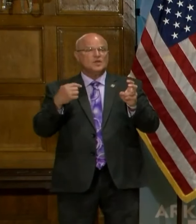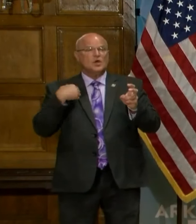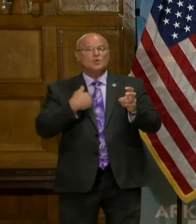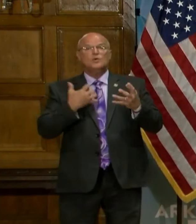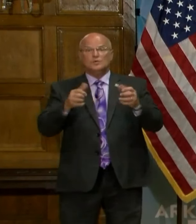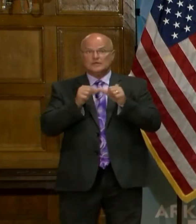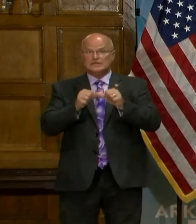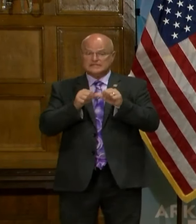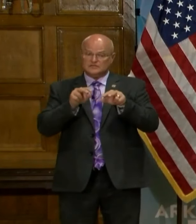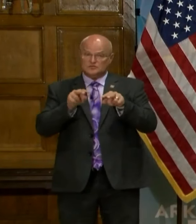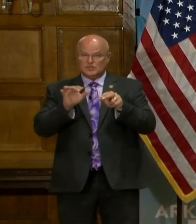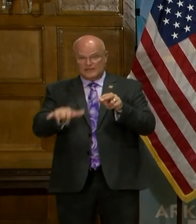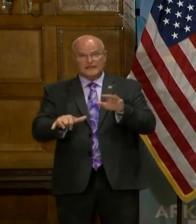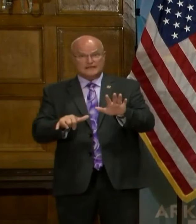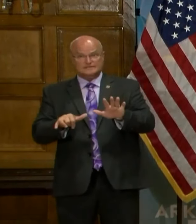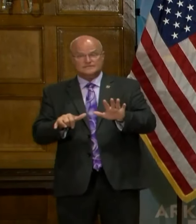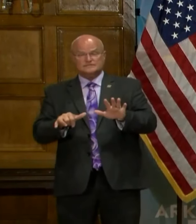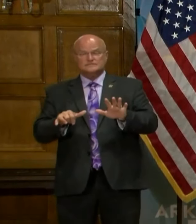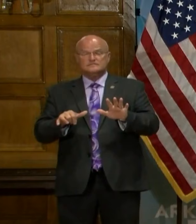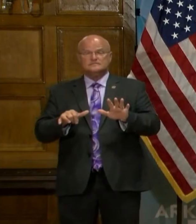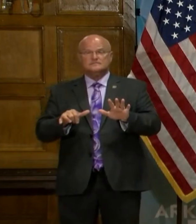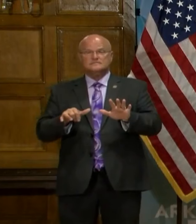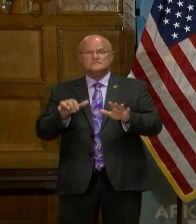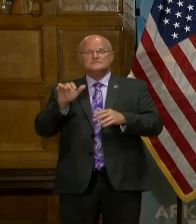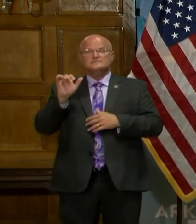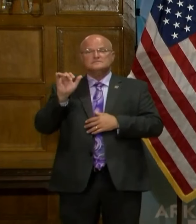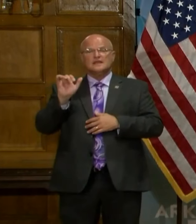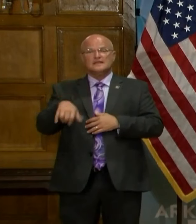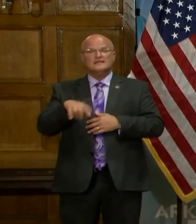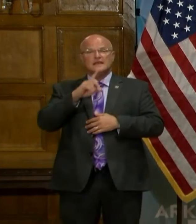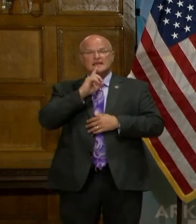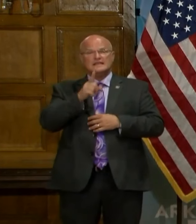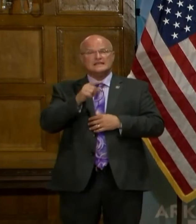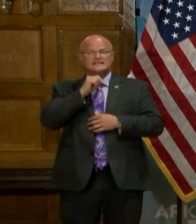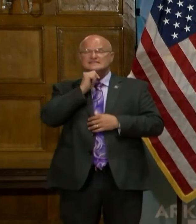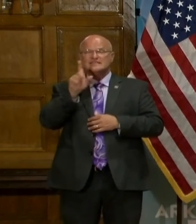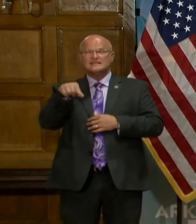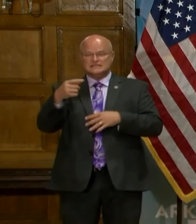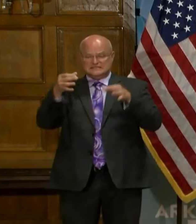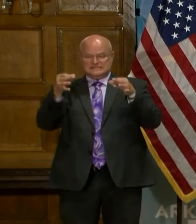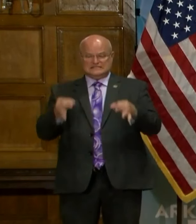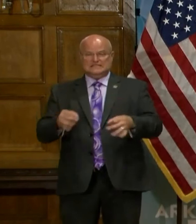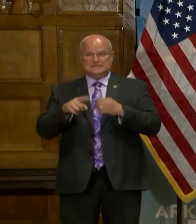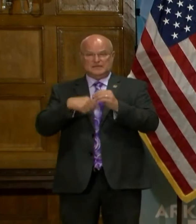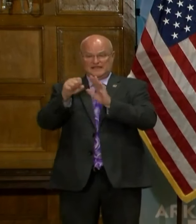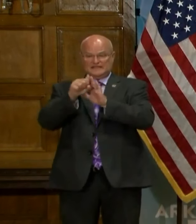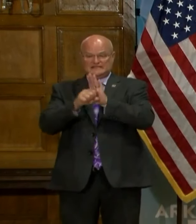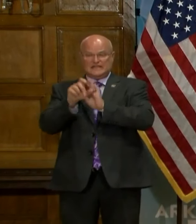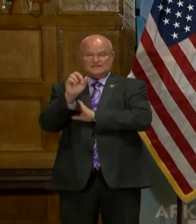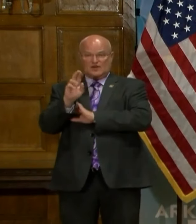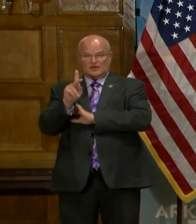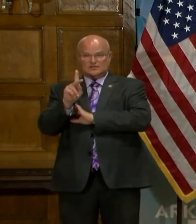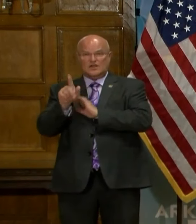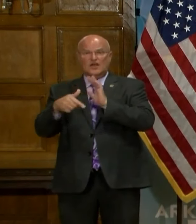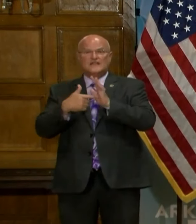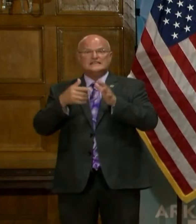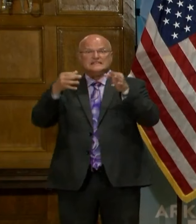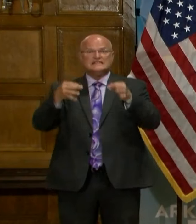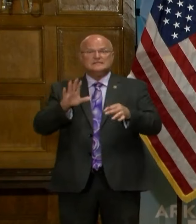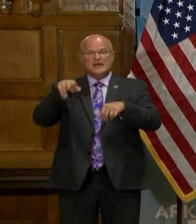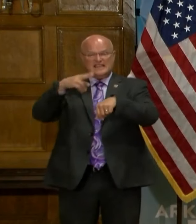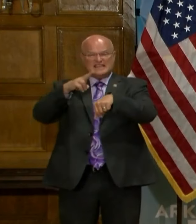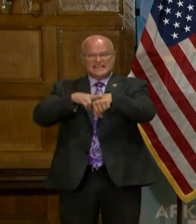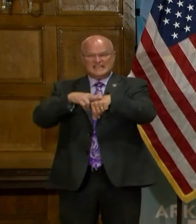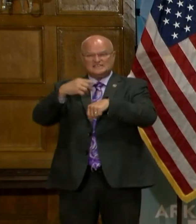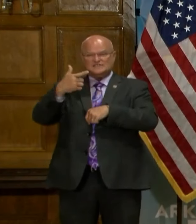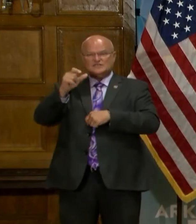we want to continue to look at that. That is not just a decision of the state of Arkansas. This is a decision by the